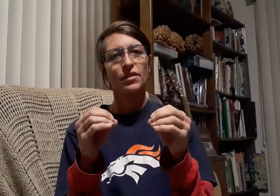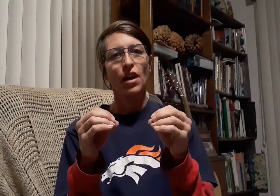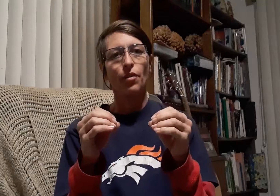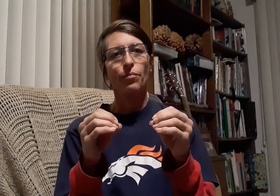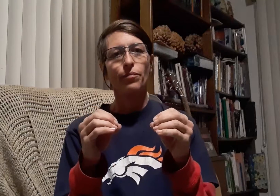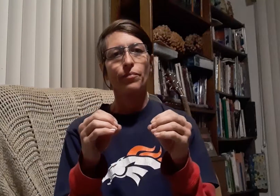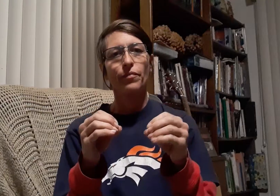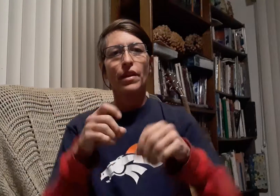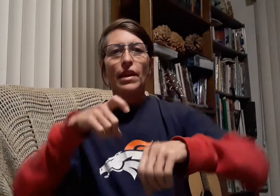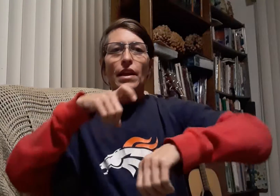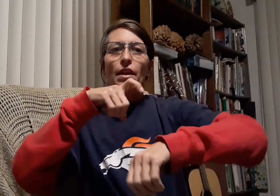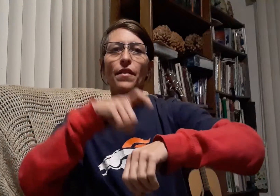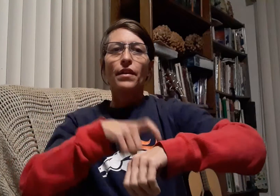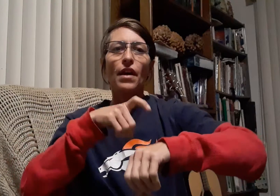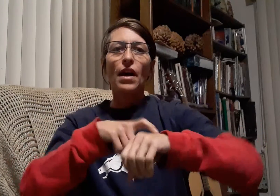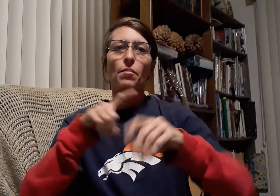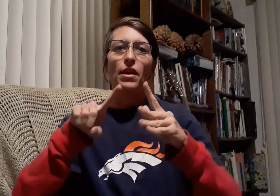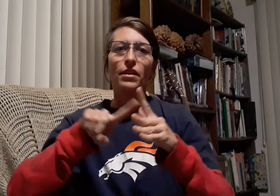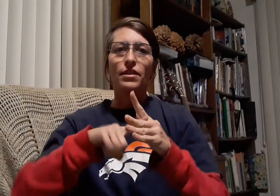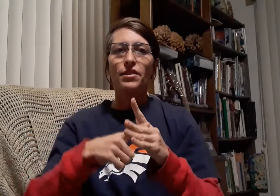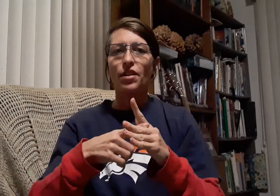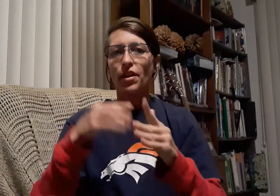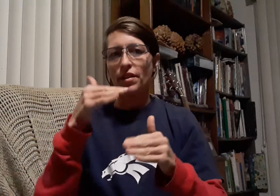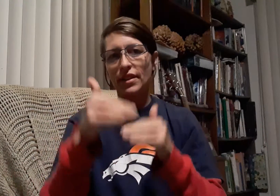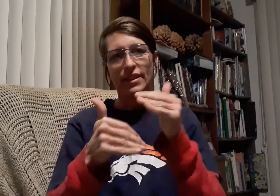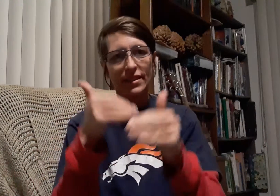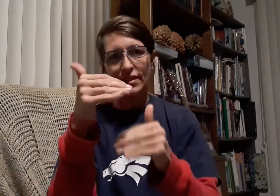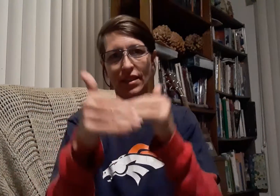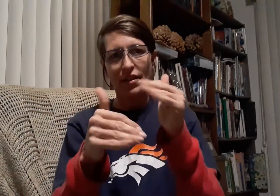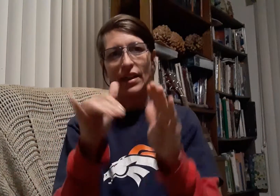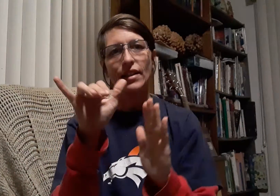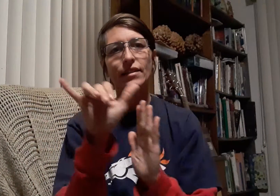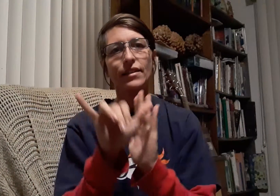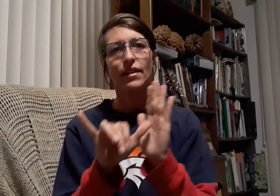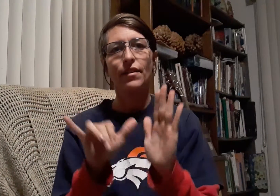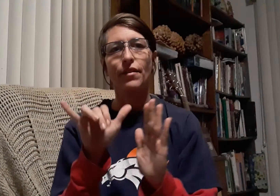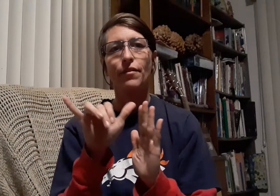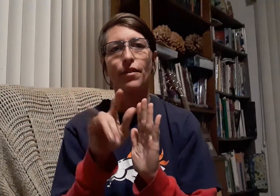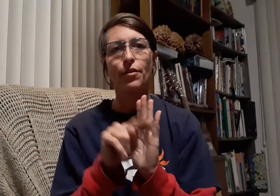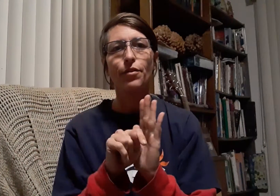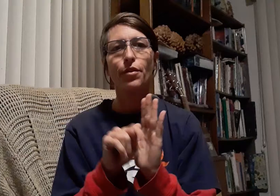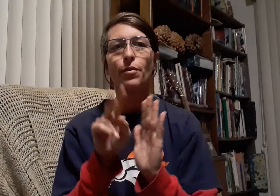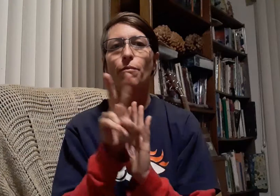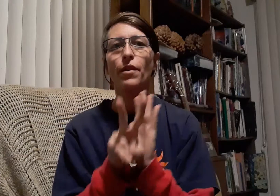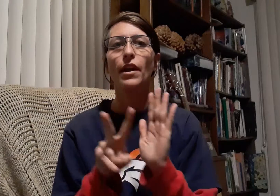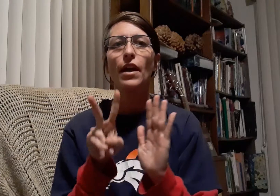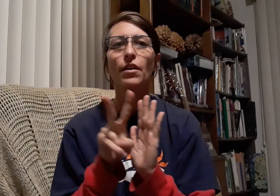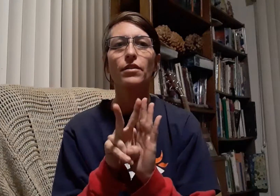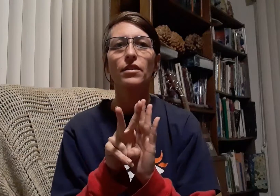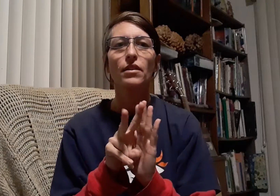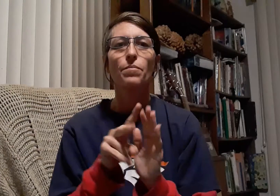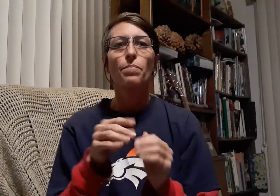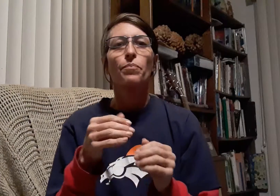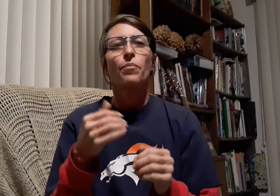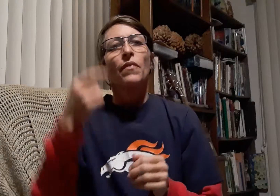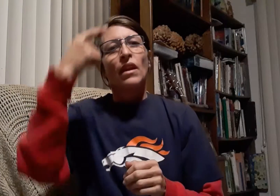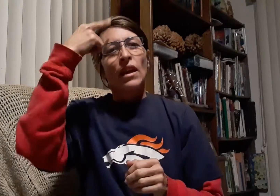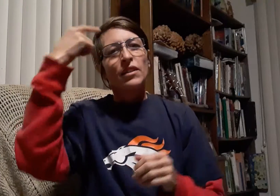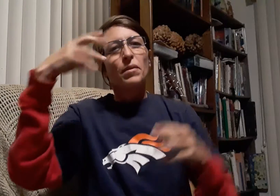So, the timing to start these series of YouTube videos is because